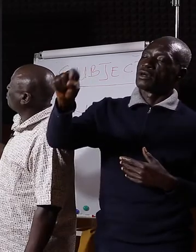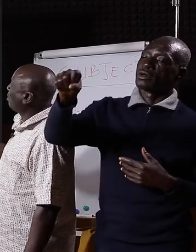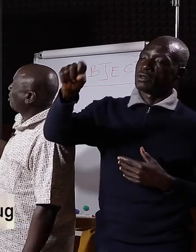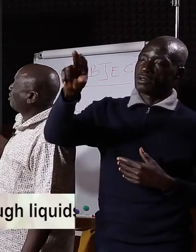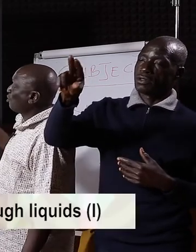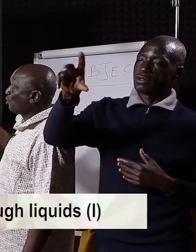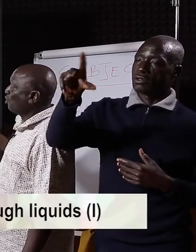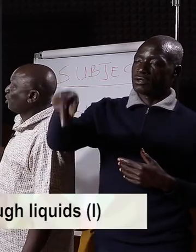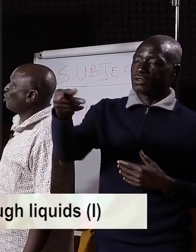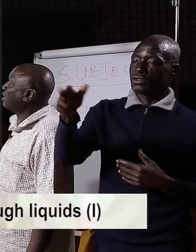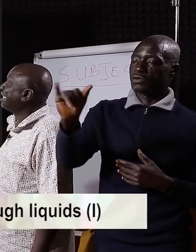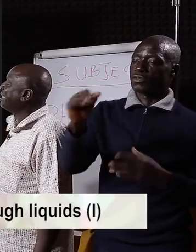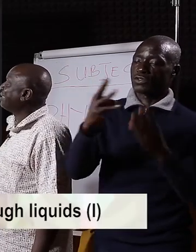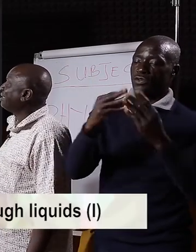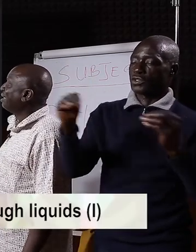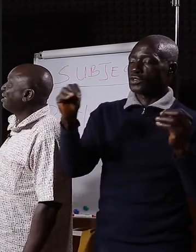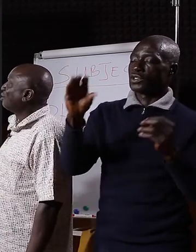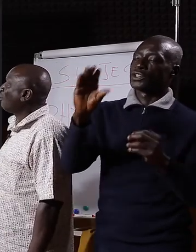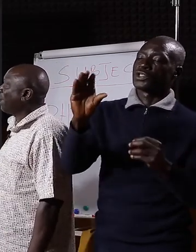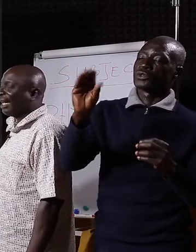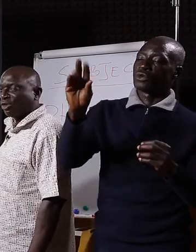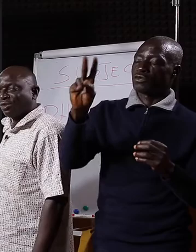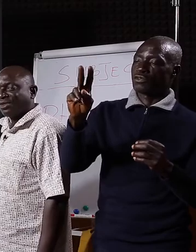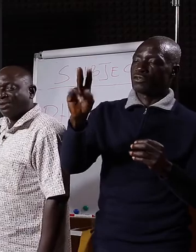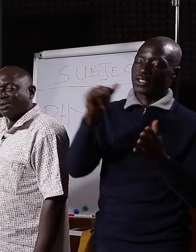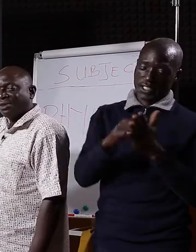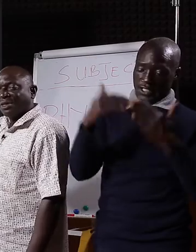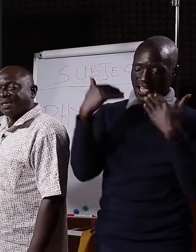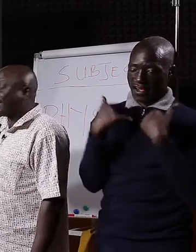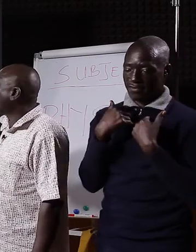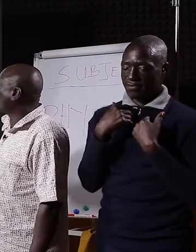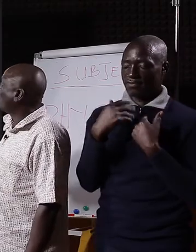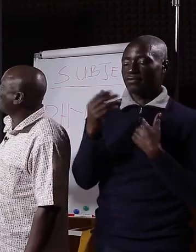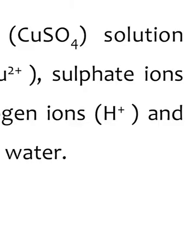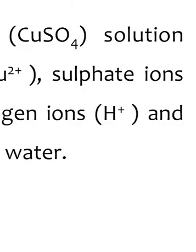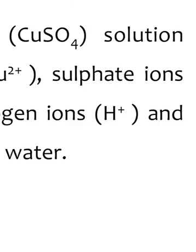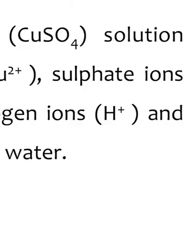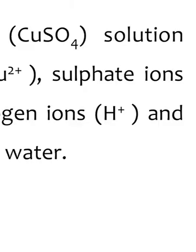CuSO4 solution contains copper ions,